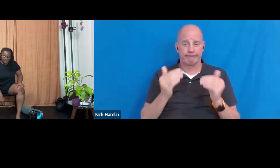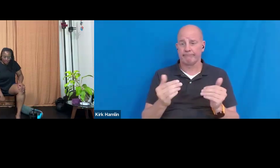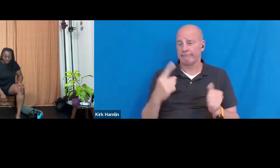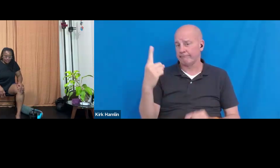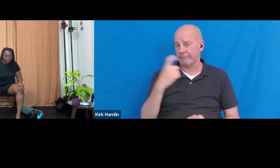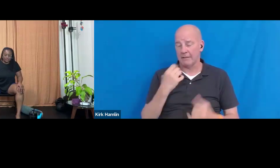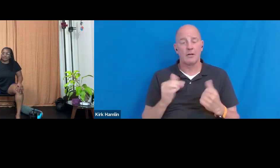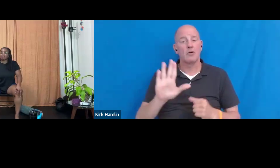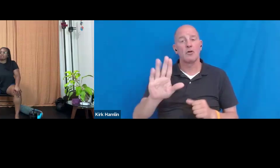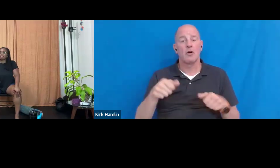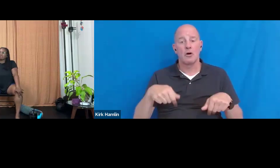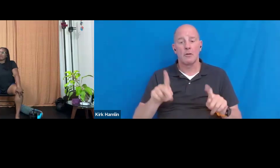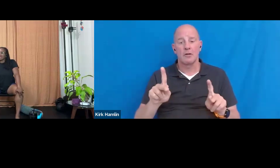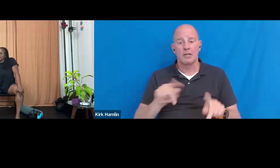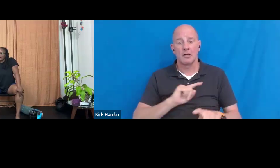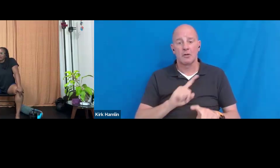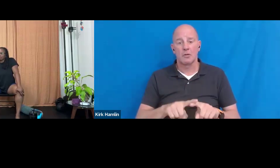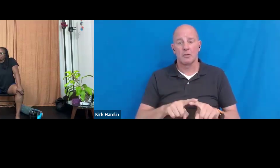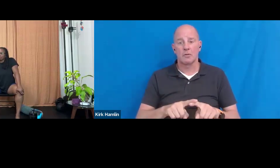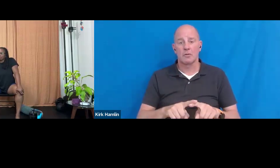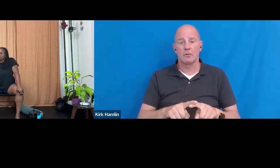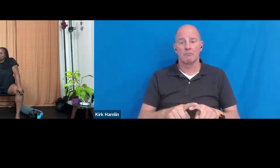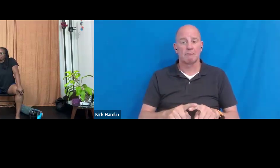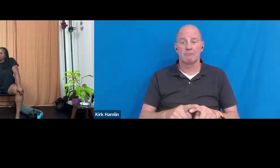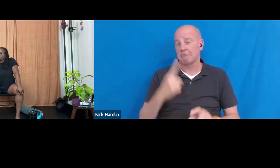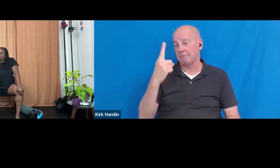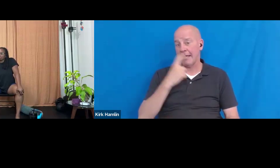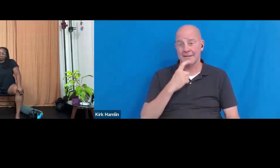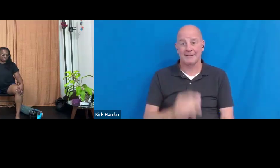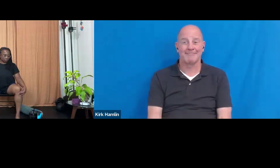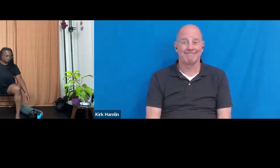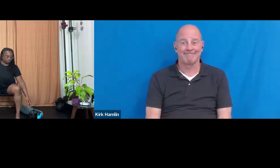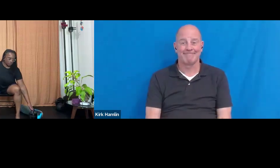your opportunity to just ask about it.